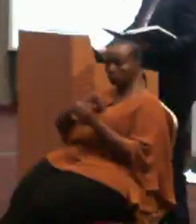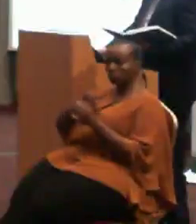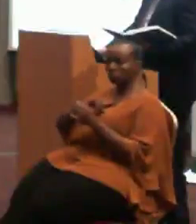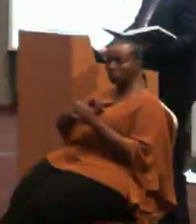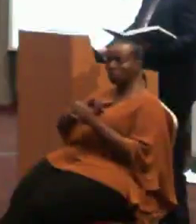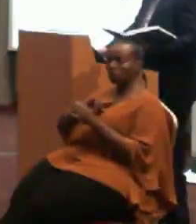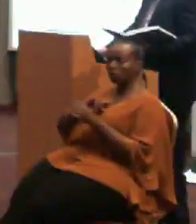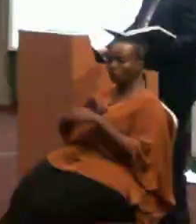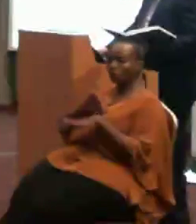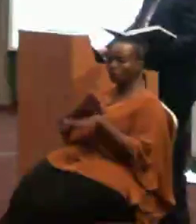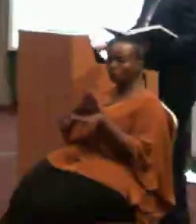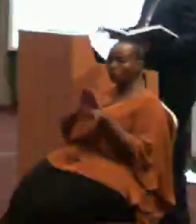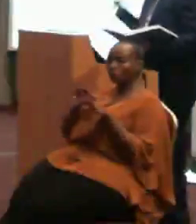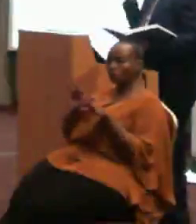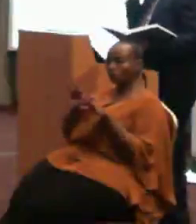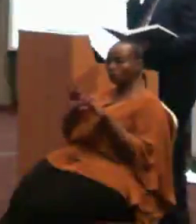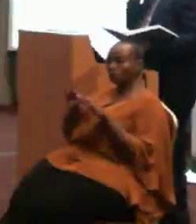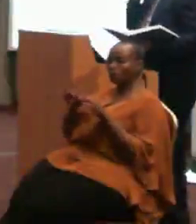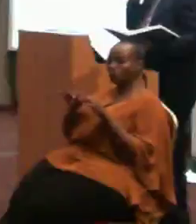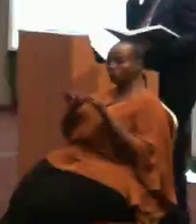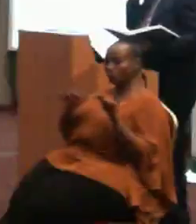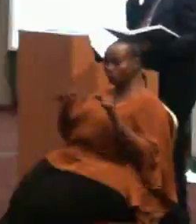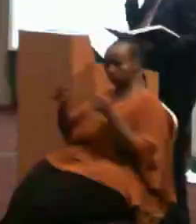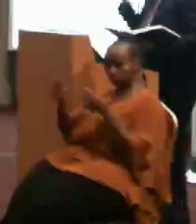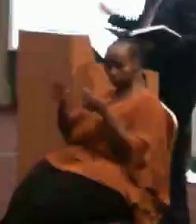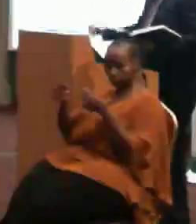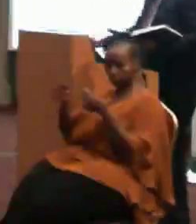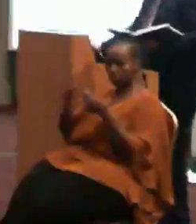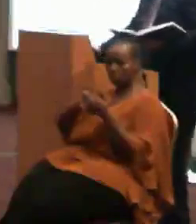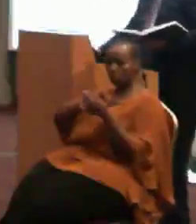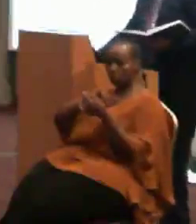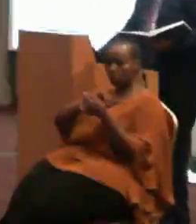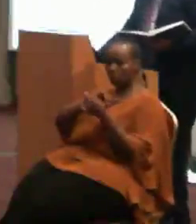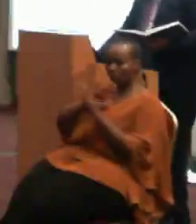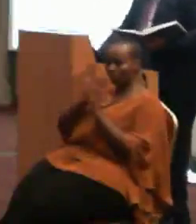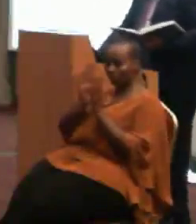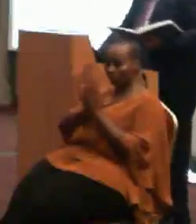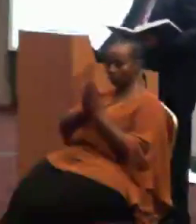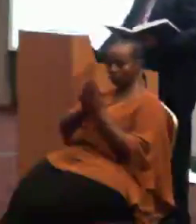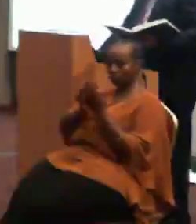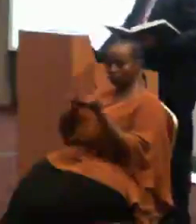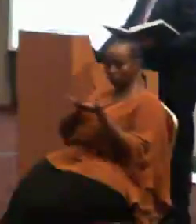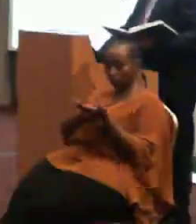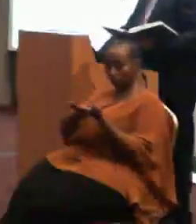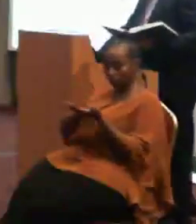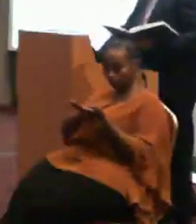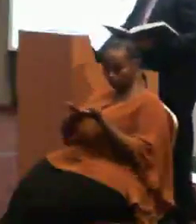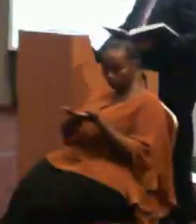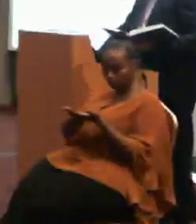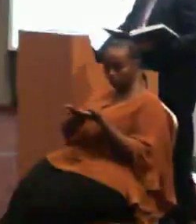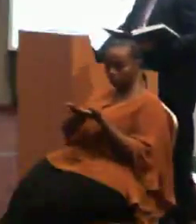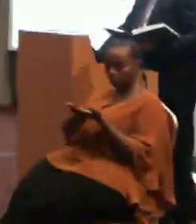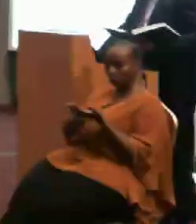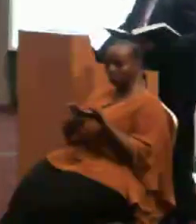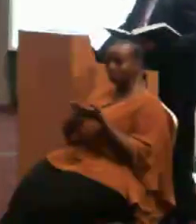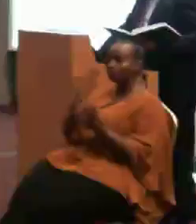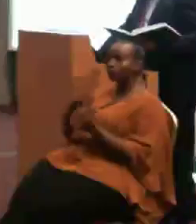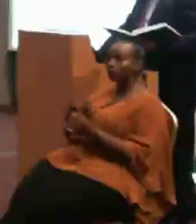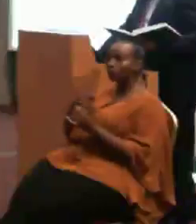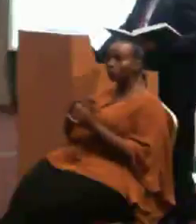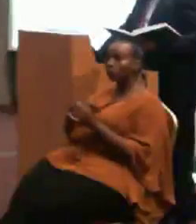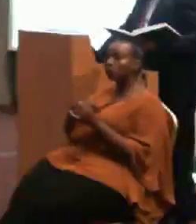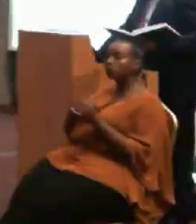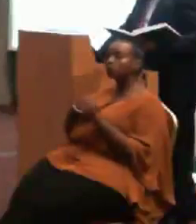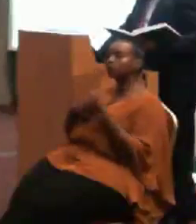go and appeal the decision of the regulator, because that everything must be done at arm's length. But we have not,